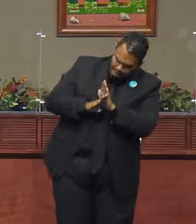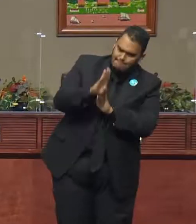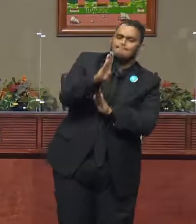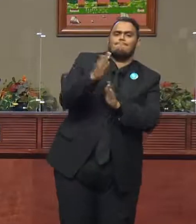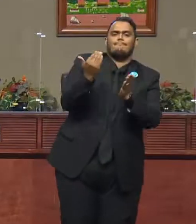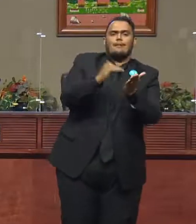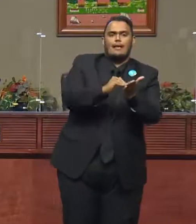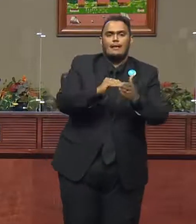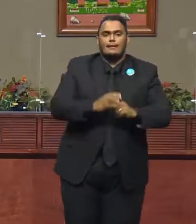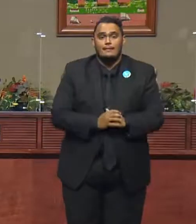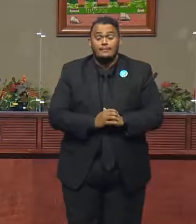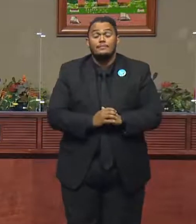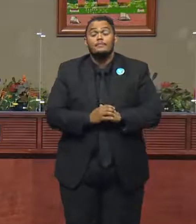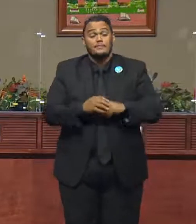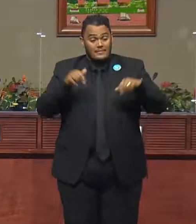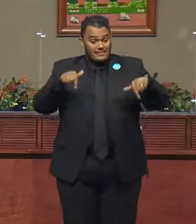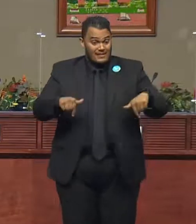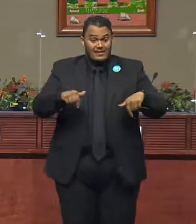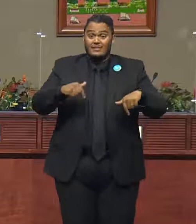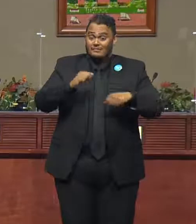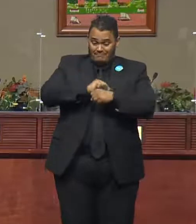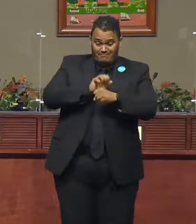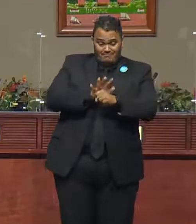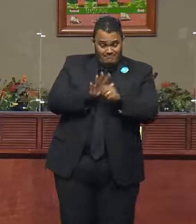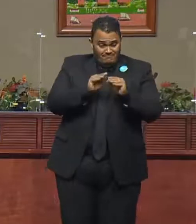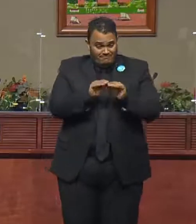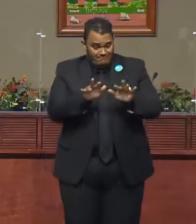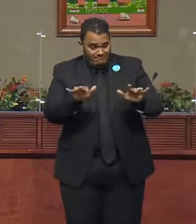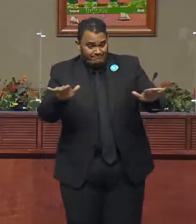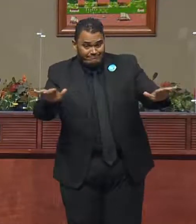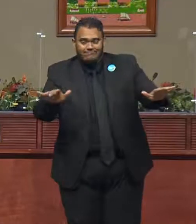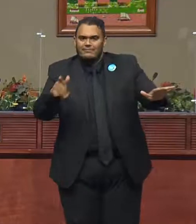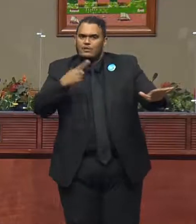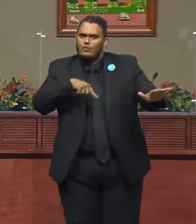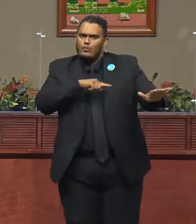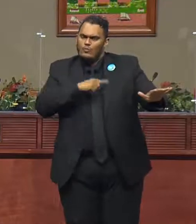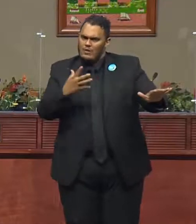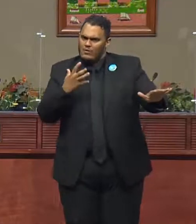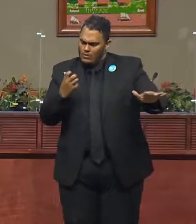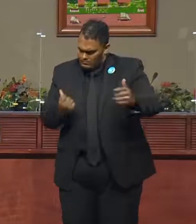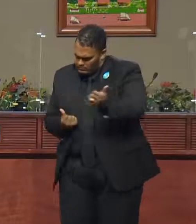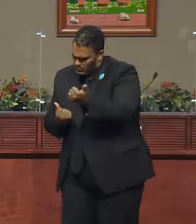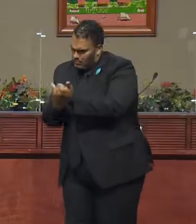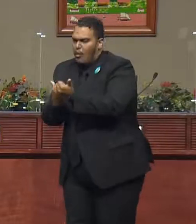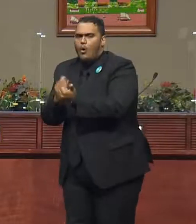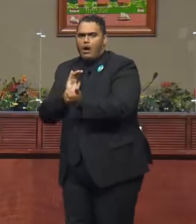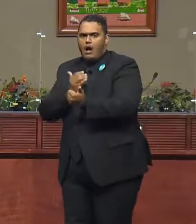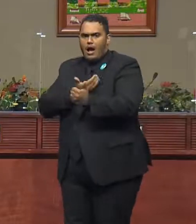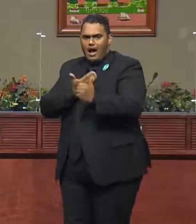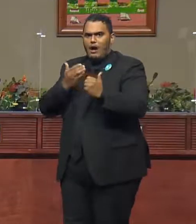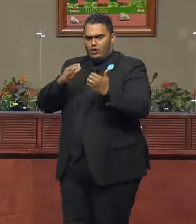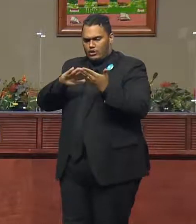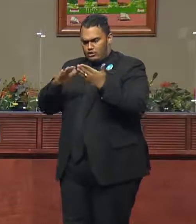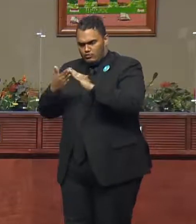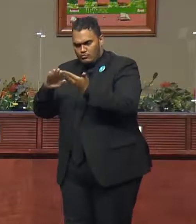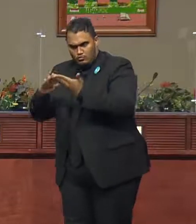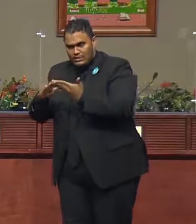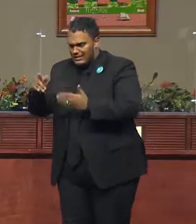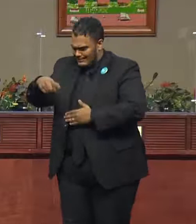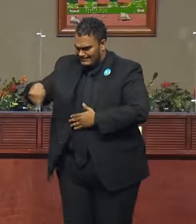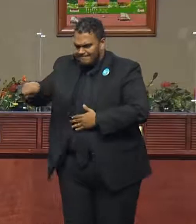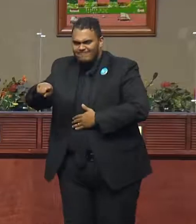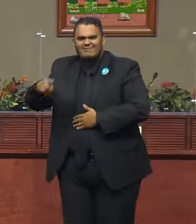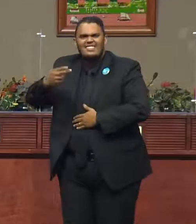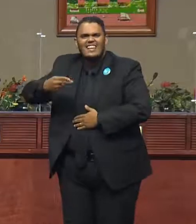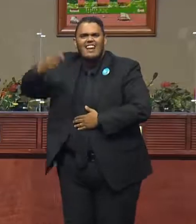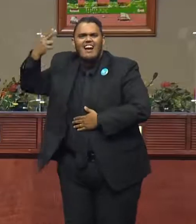city, we've made sure that our community has been there to help some of our region's most vulnerable, including the chronically homeless, and we're